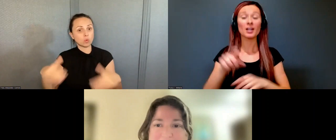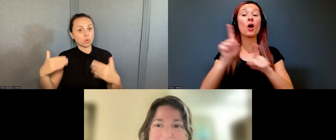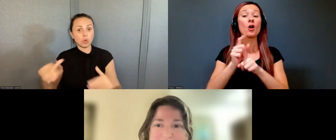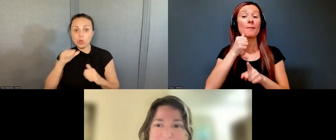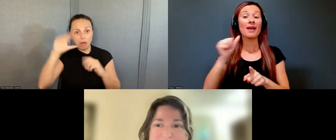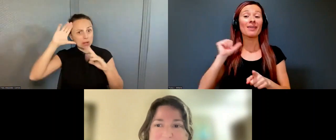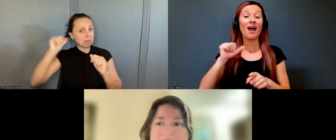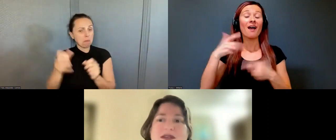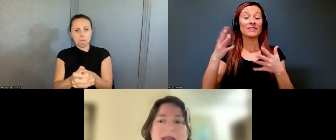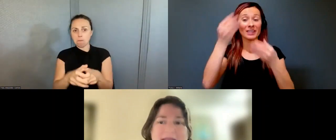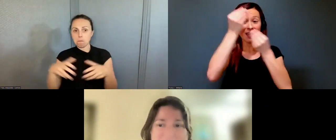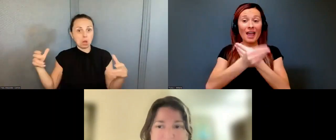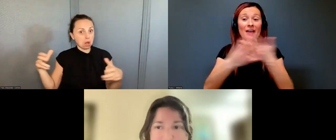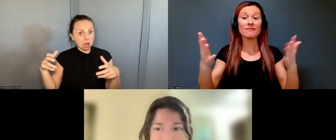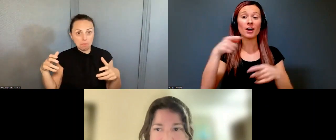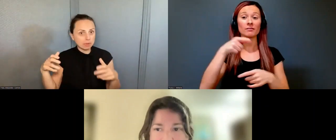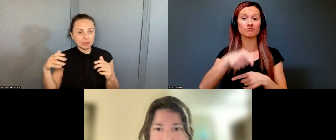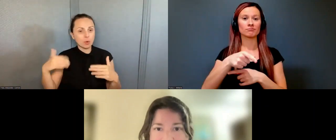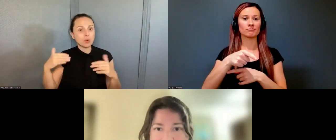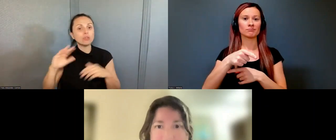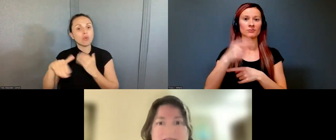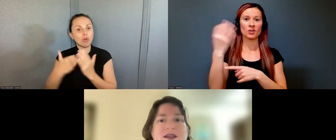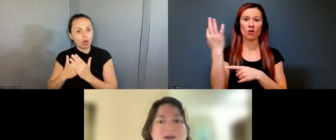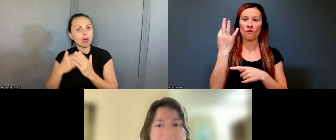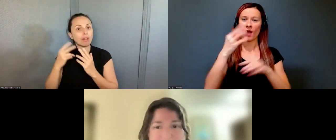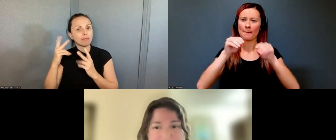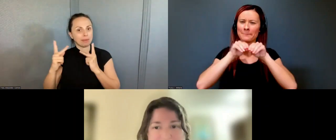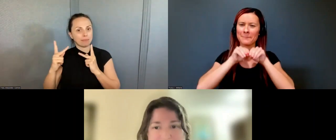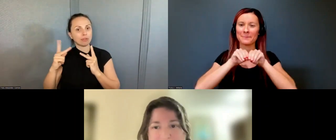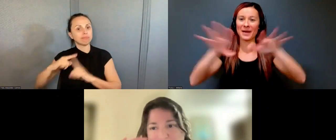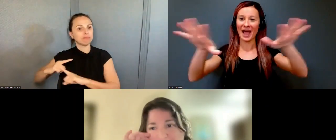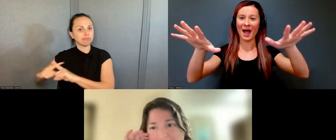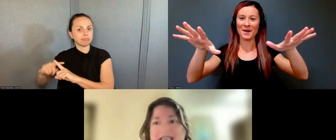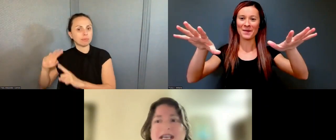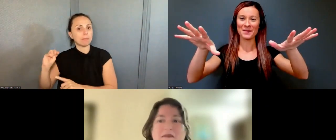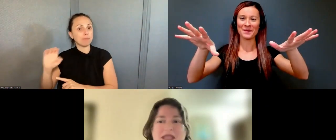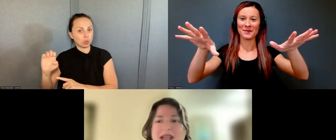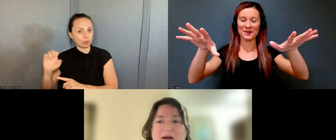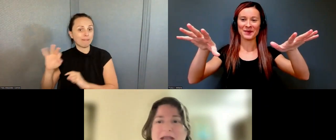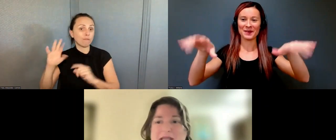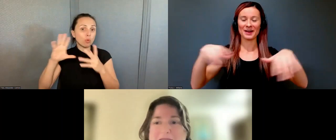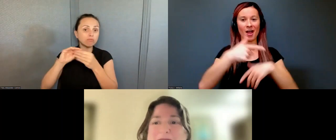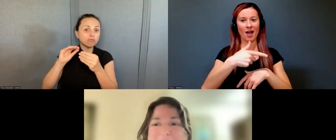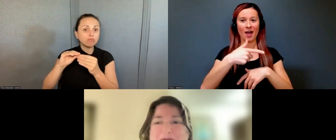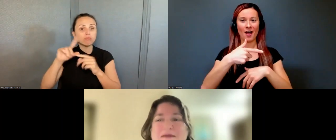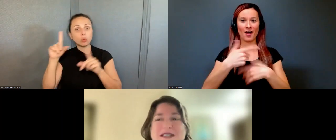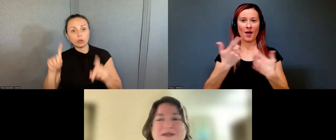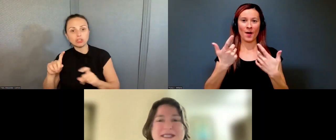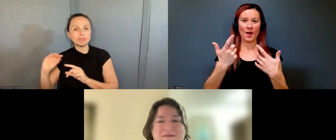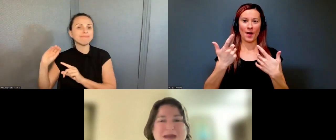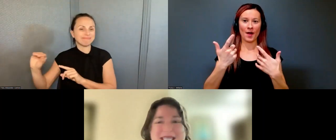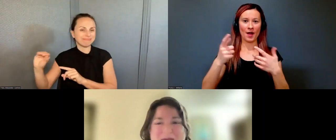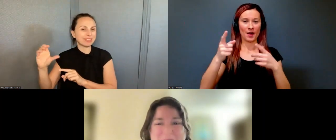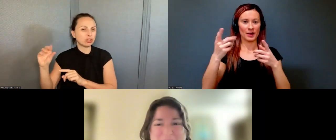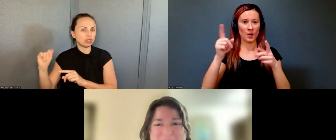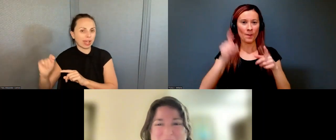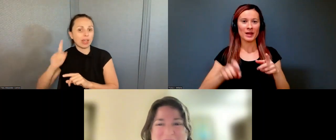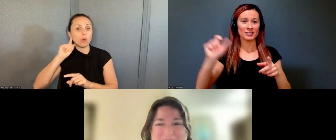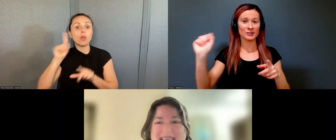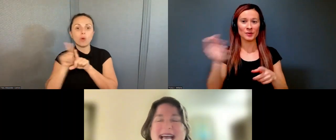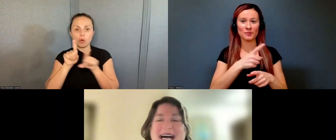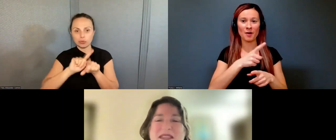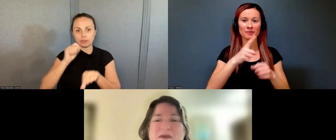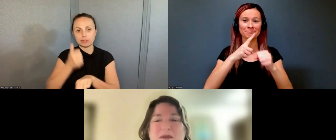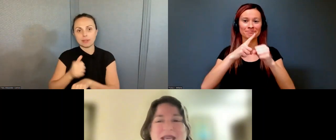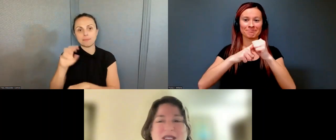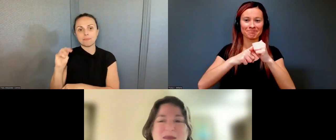bigger than we initially dreamed, so we have muted all the guests. Use that chat function. As I keep saying, we'll be doing some Menti polls